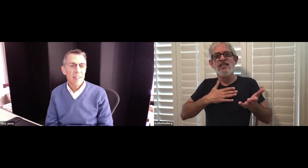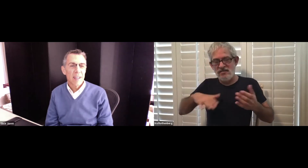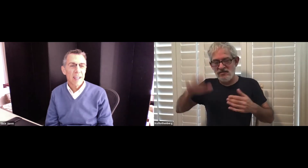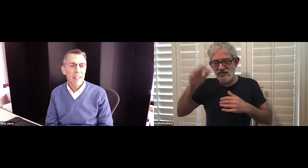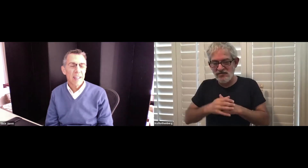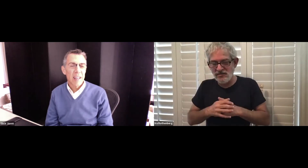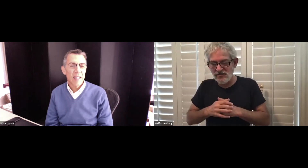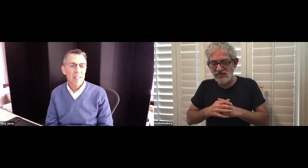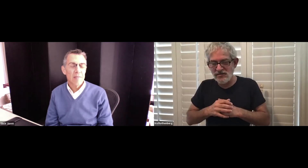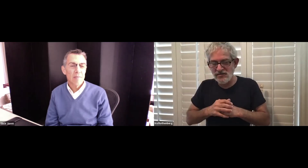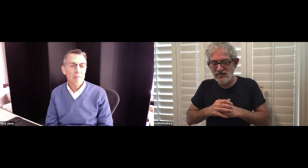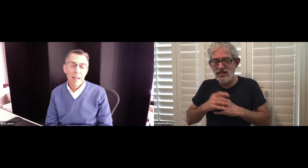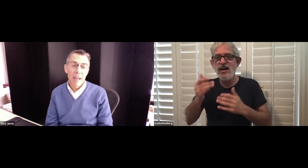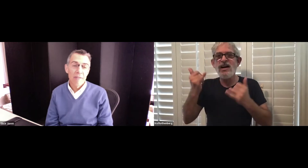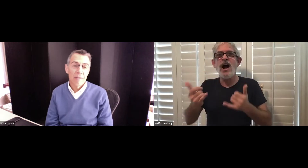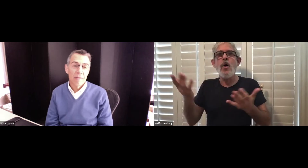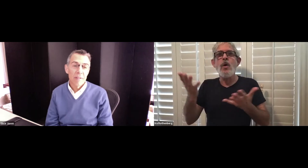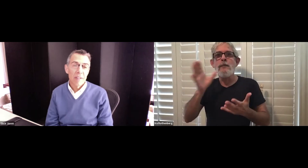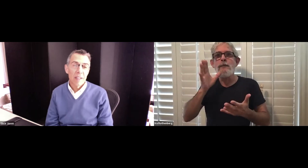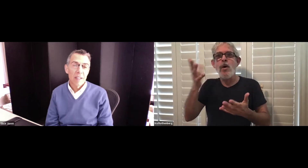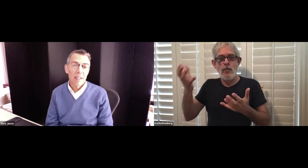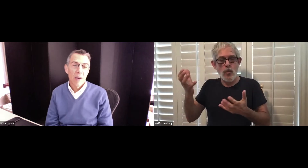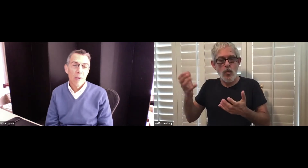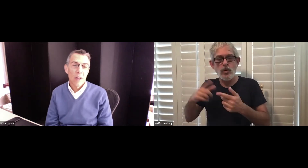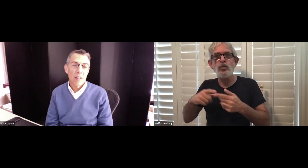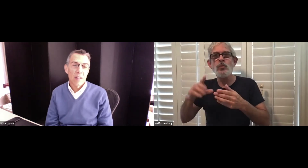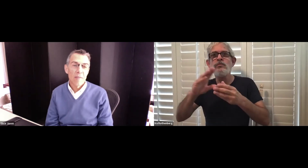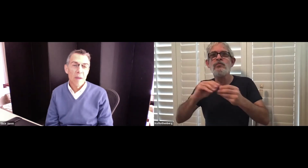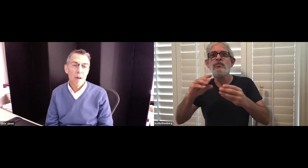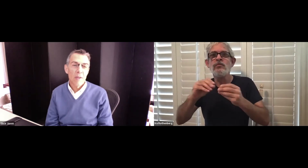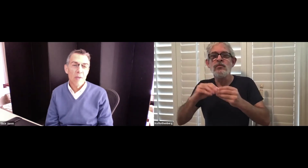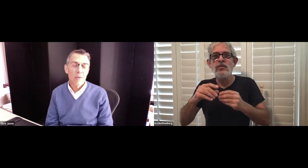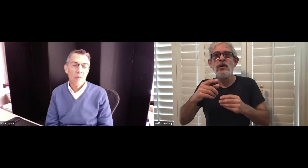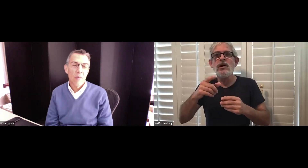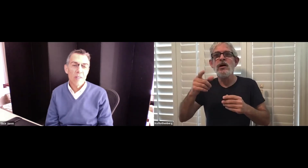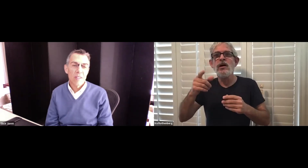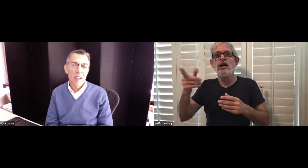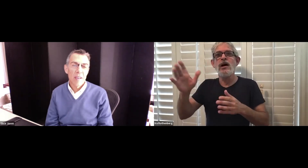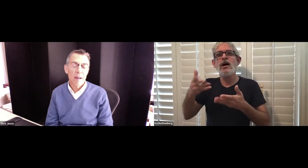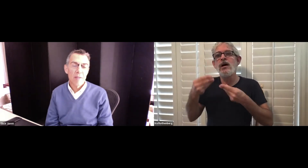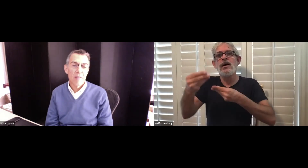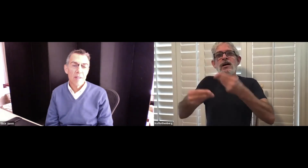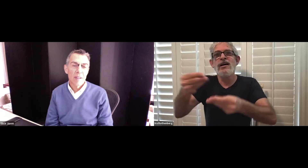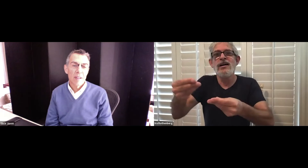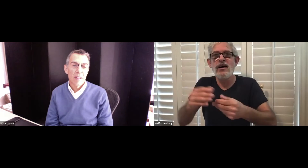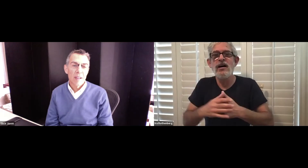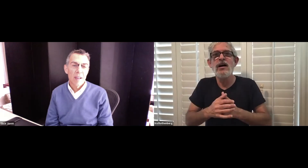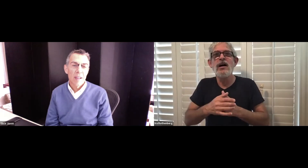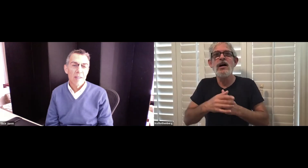And that is my life. Now, what my mother wants to say about the